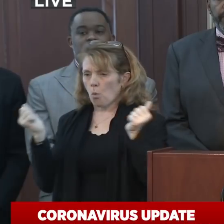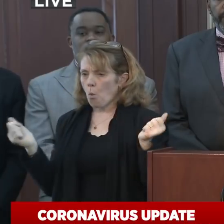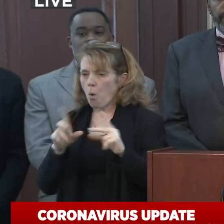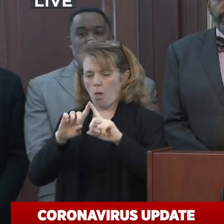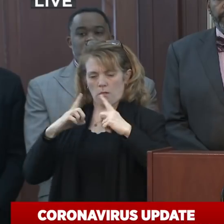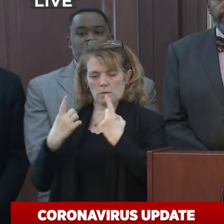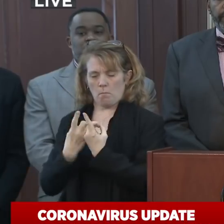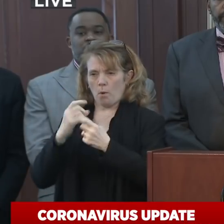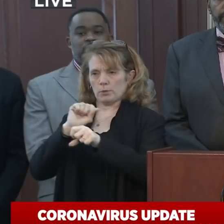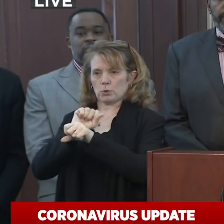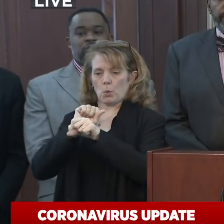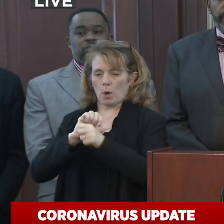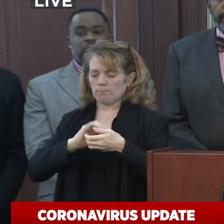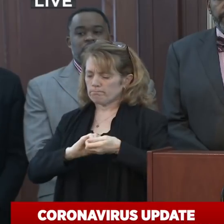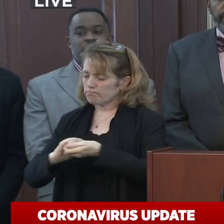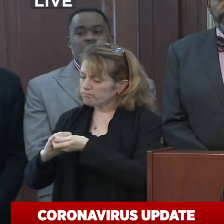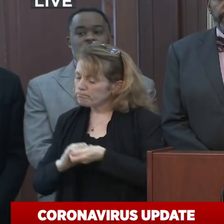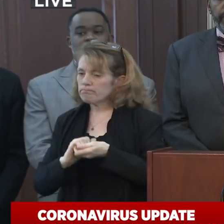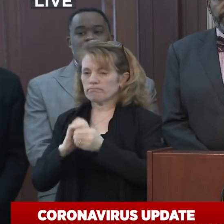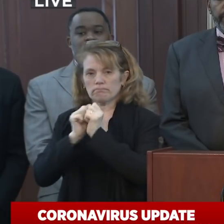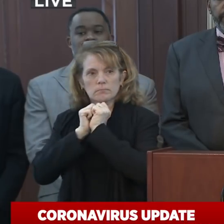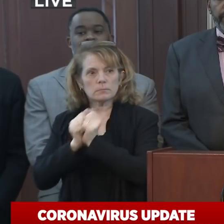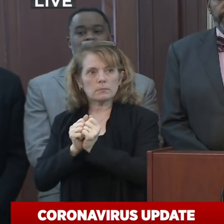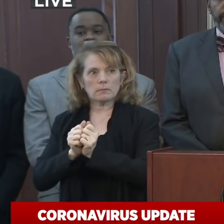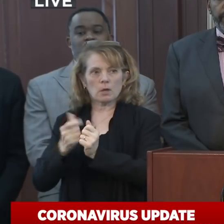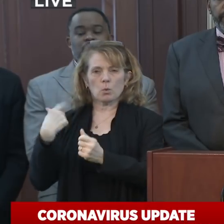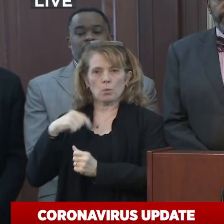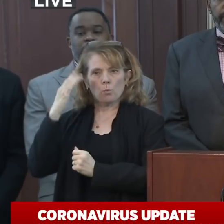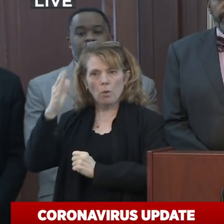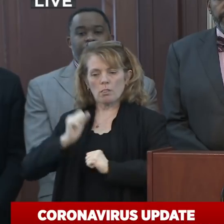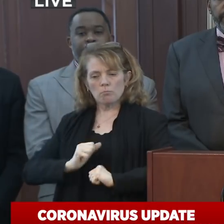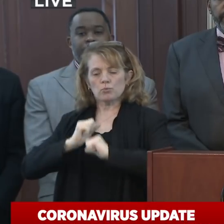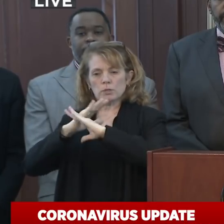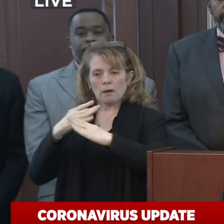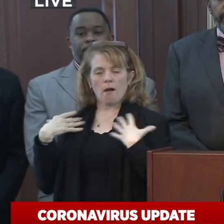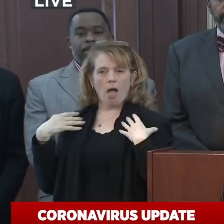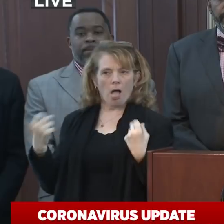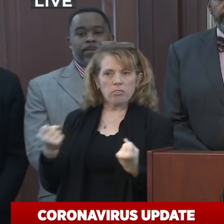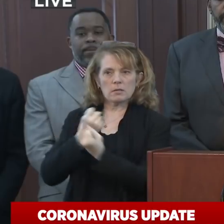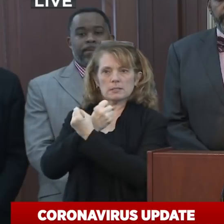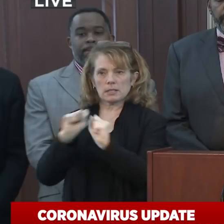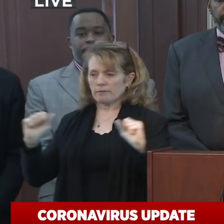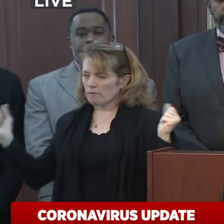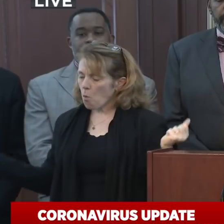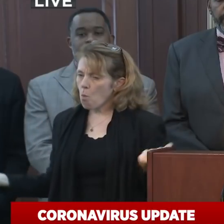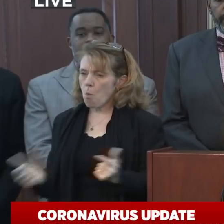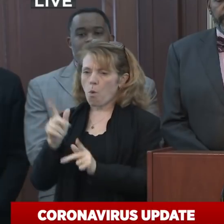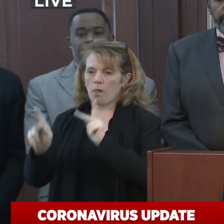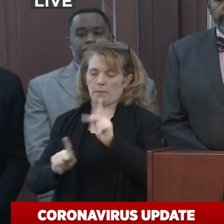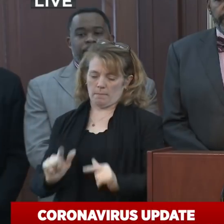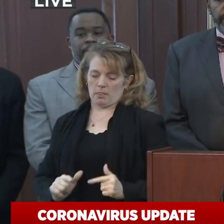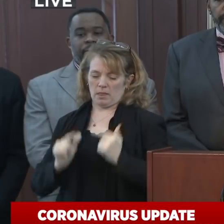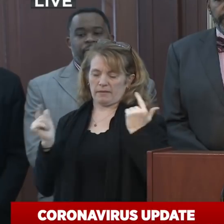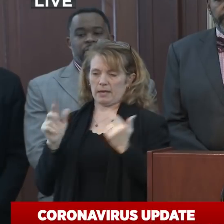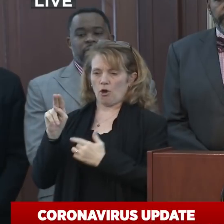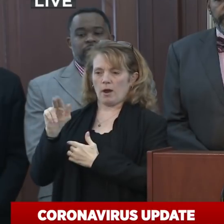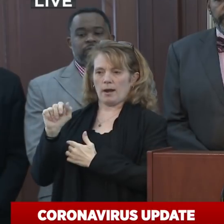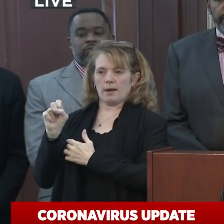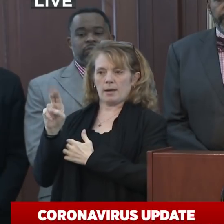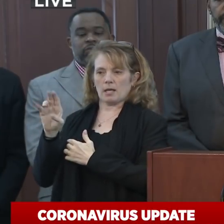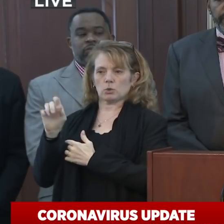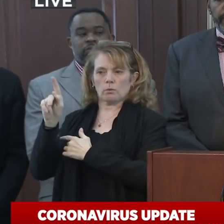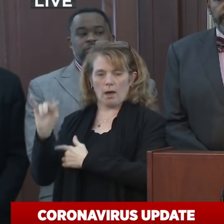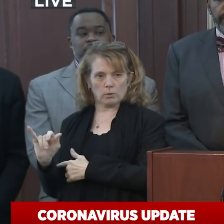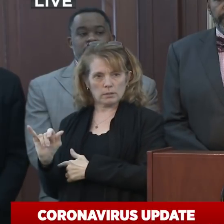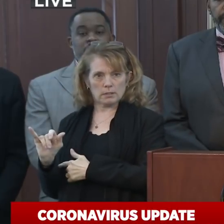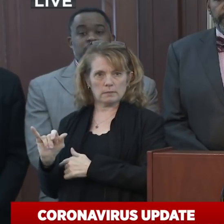to protect the health and the safety of our residents and to get the information out there. Again, you can never say it enough.